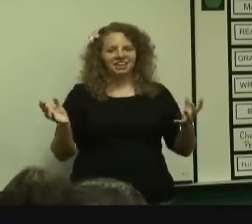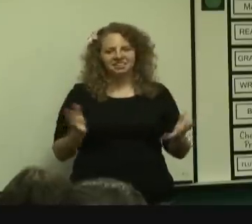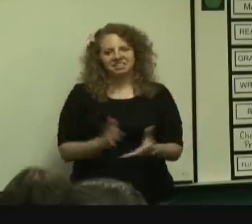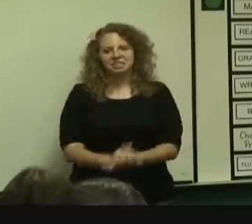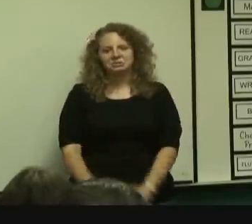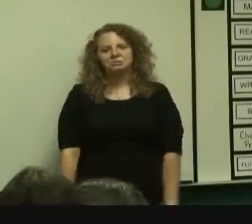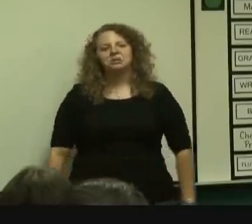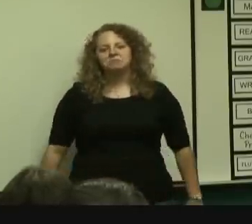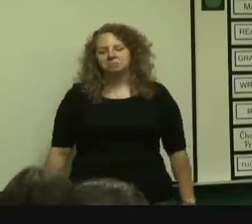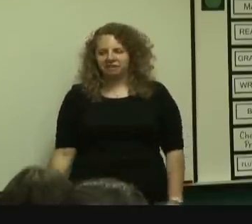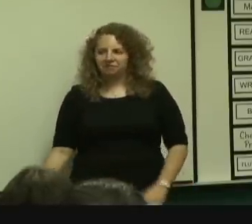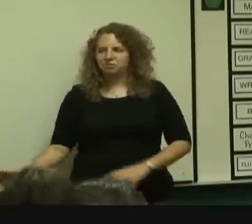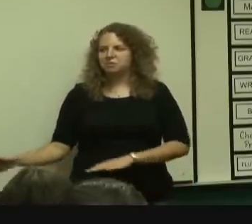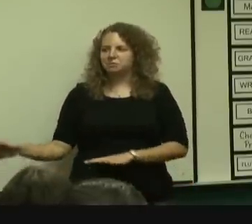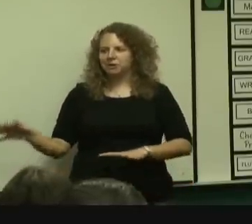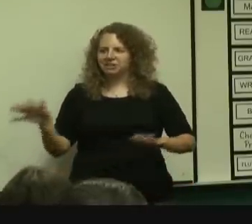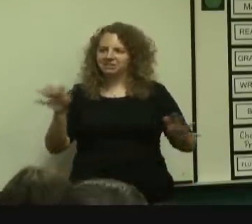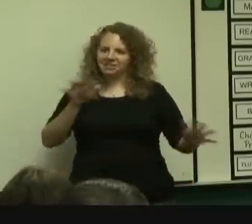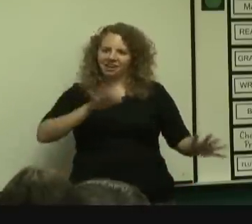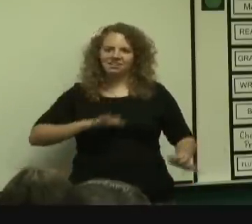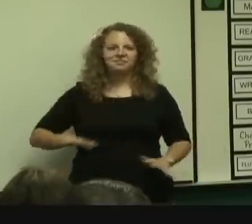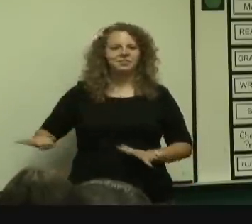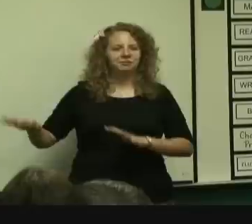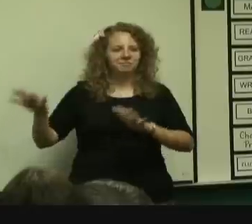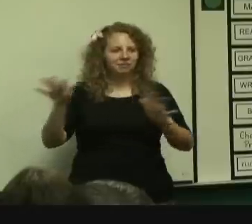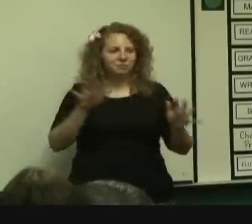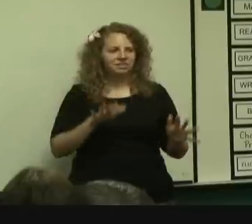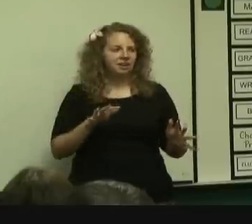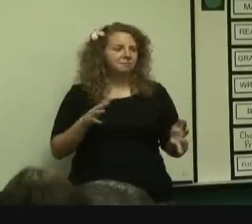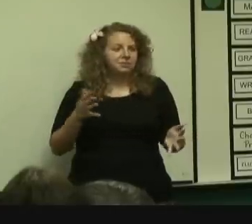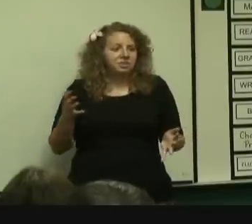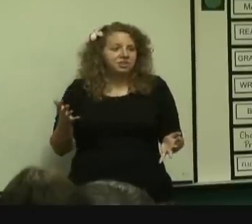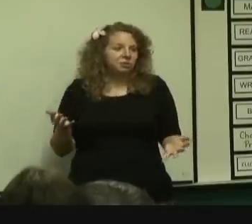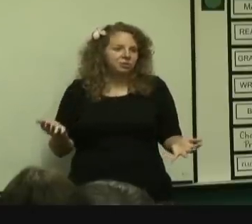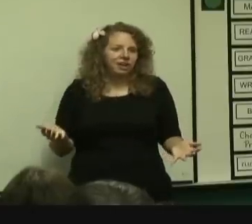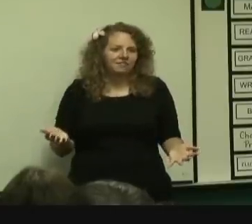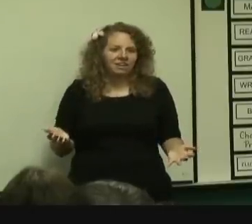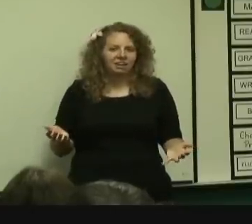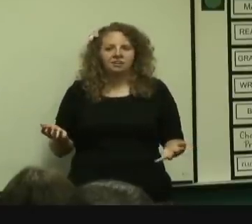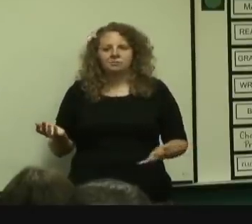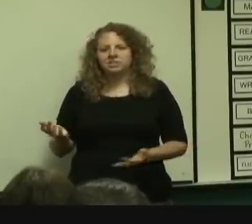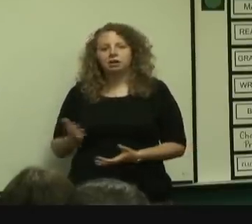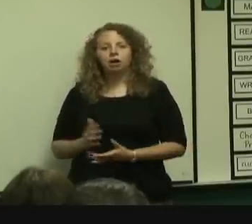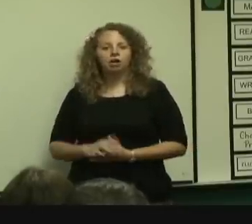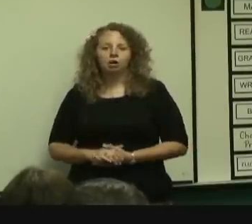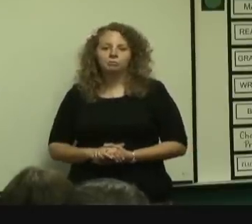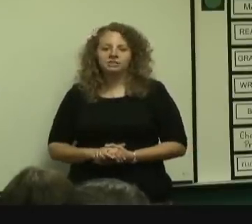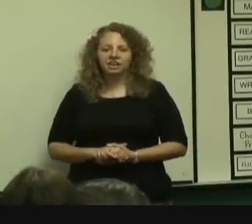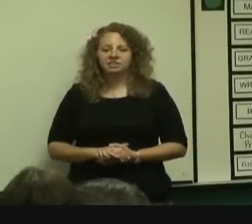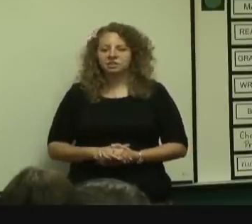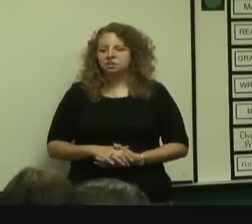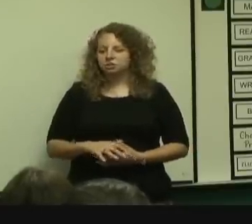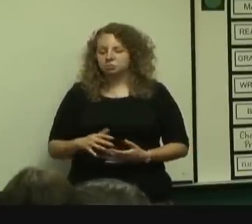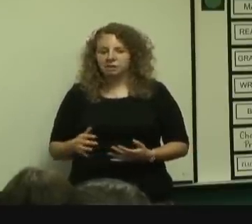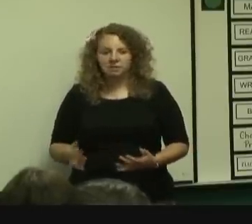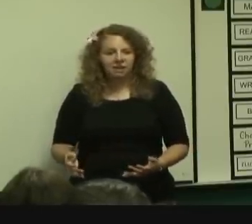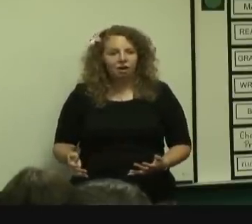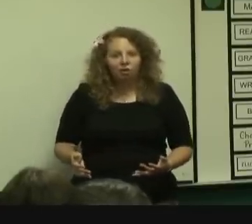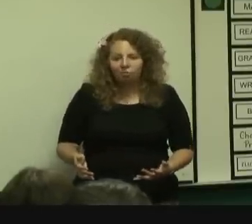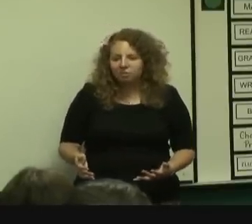that kind of thing too. But for the most part it's kind of, you know, everybody's got it, but then you also have like what they call home signs. So maybe at home